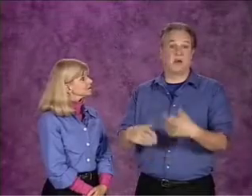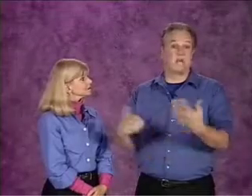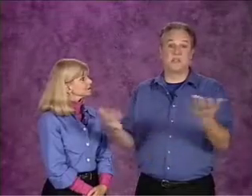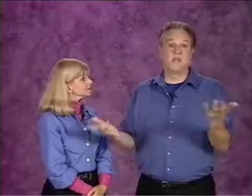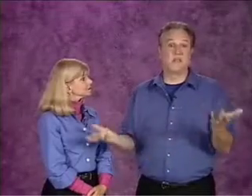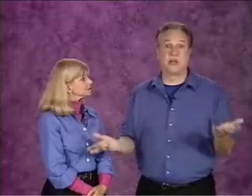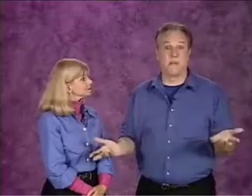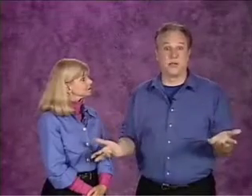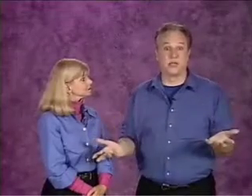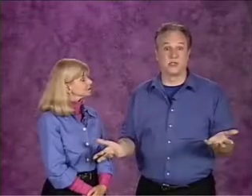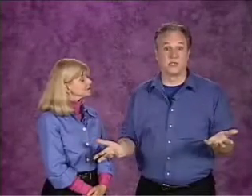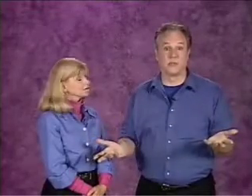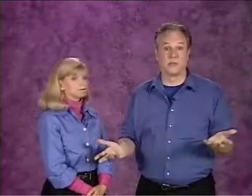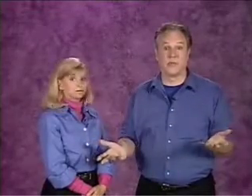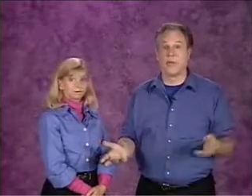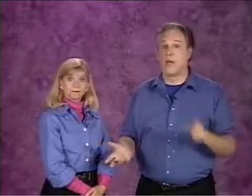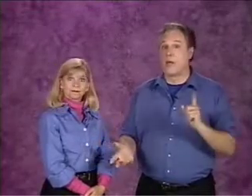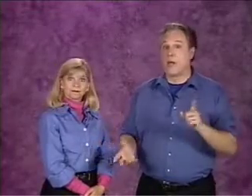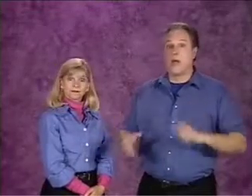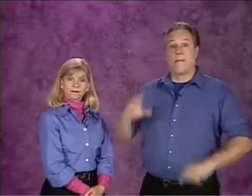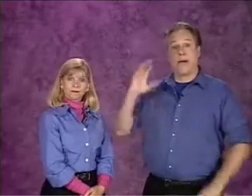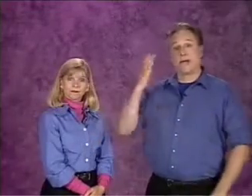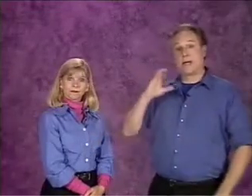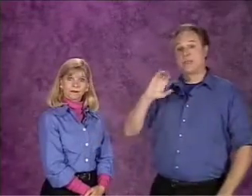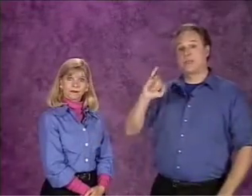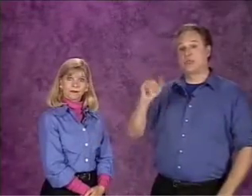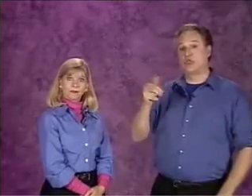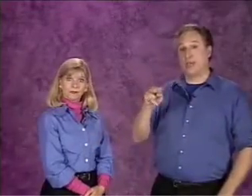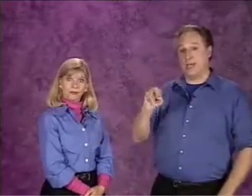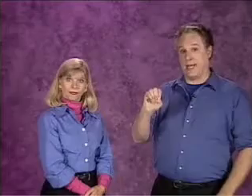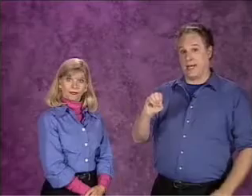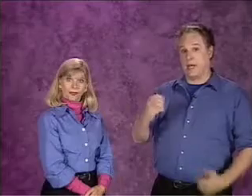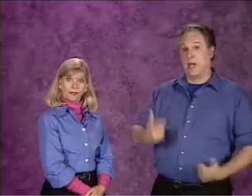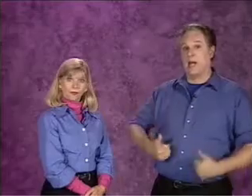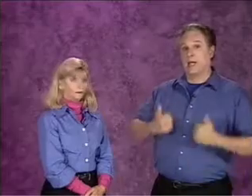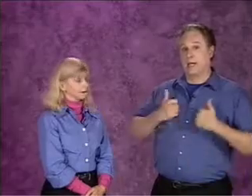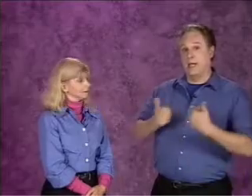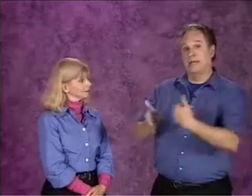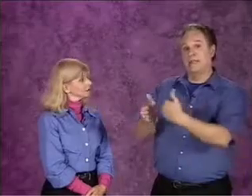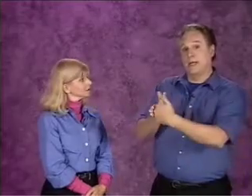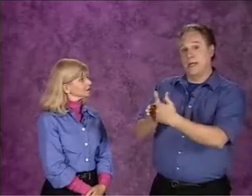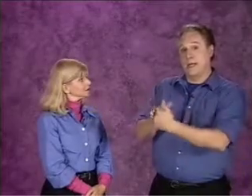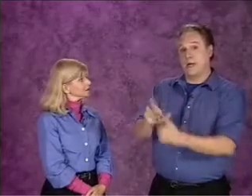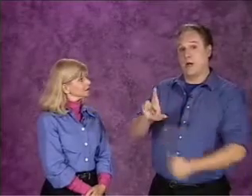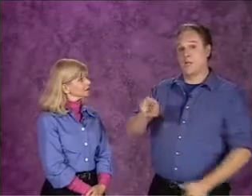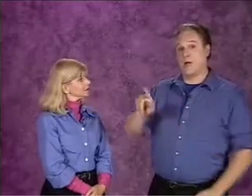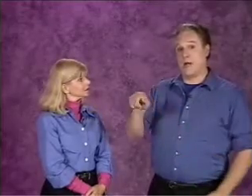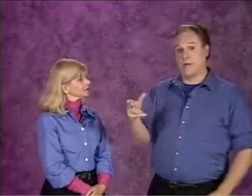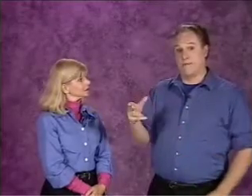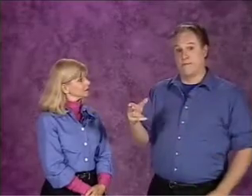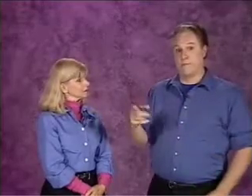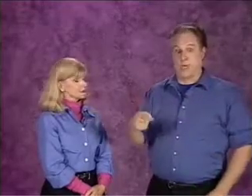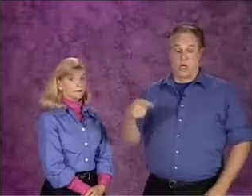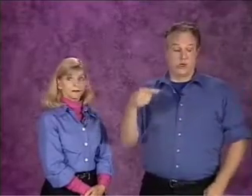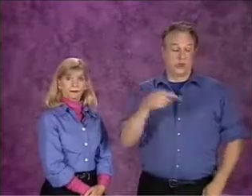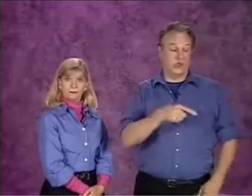Ralph's living accommodations. My cousin Jane lives near Ralph.